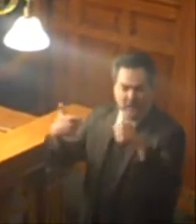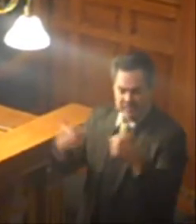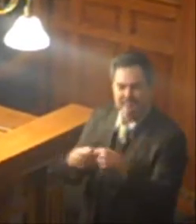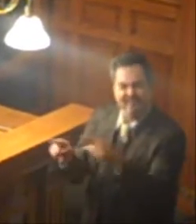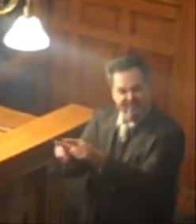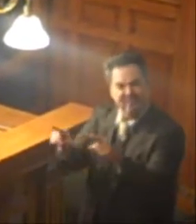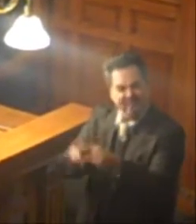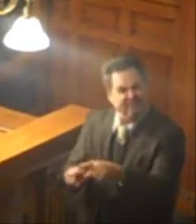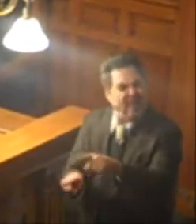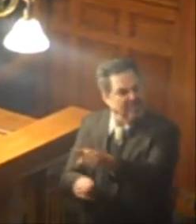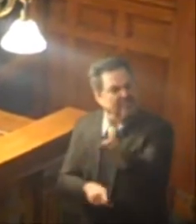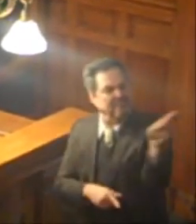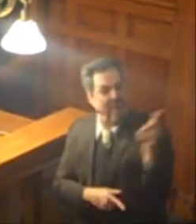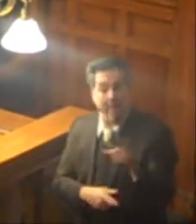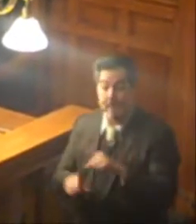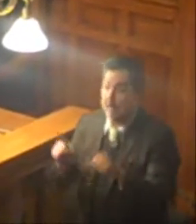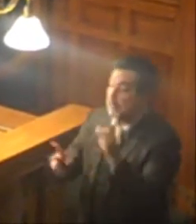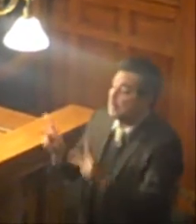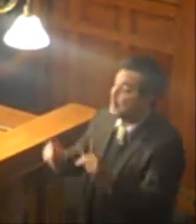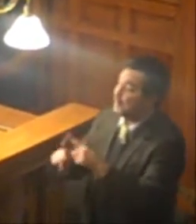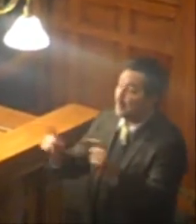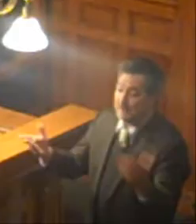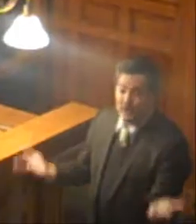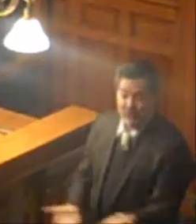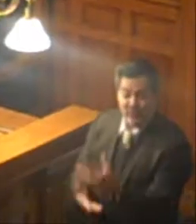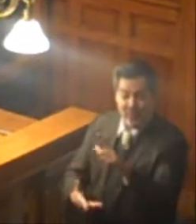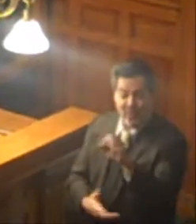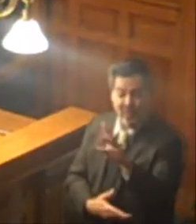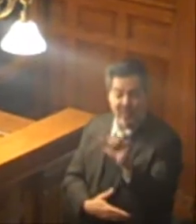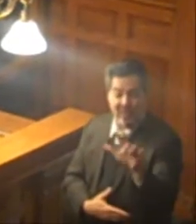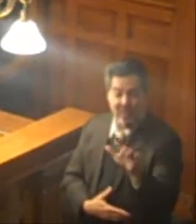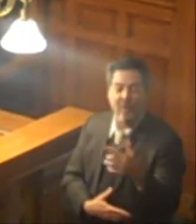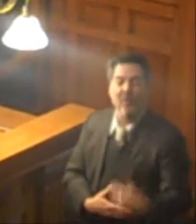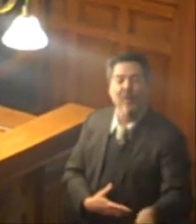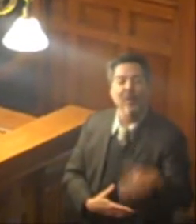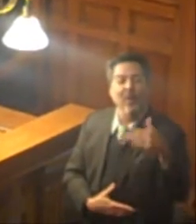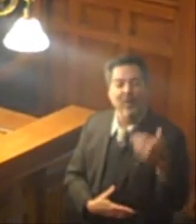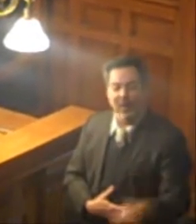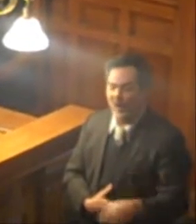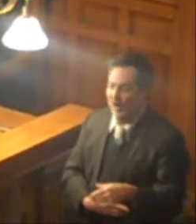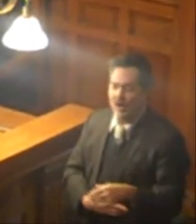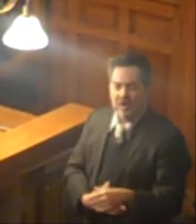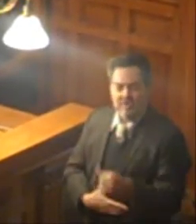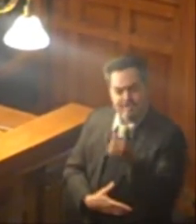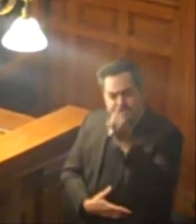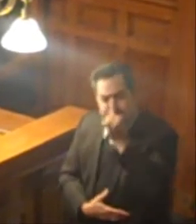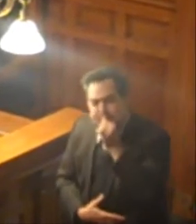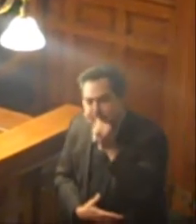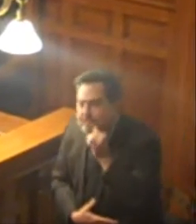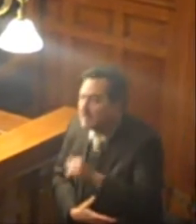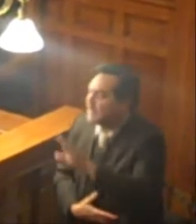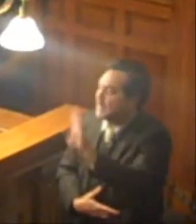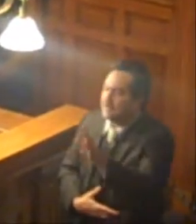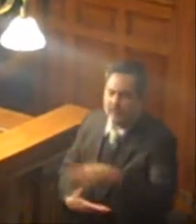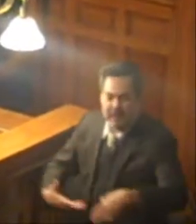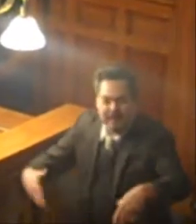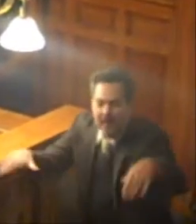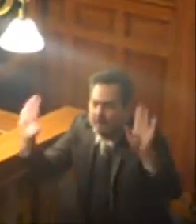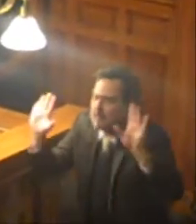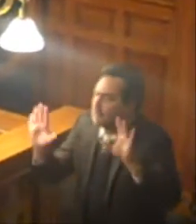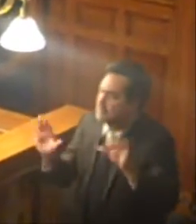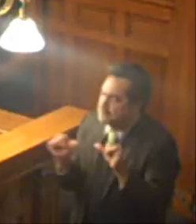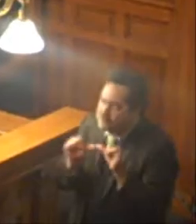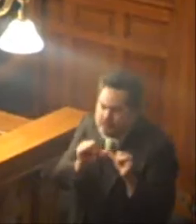are ingrained with an uncommon spirit to never give up, to persevere. For